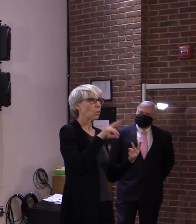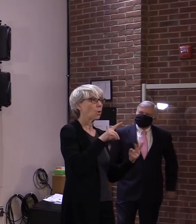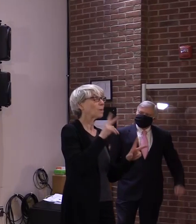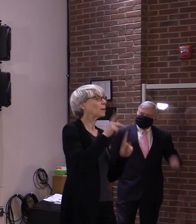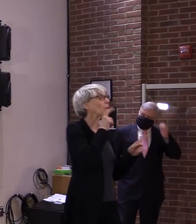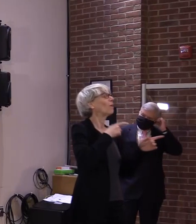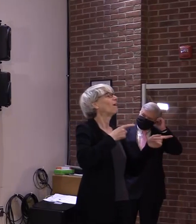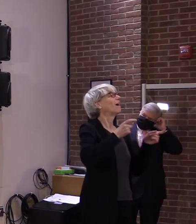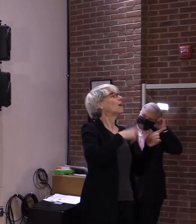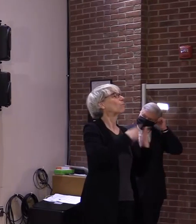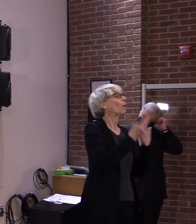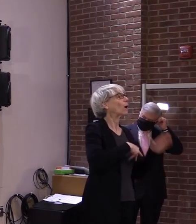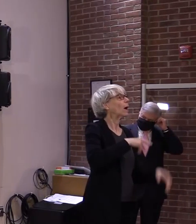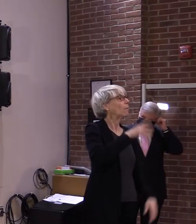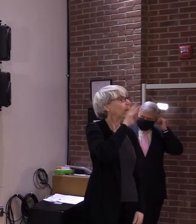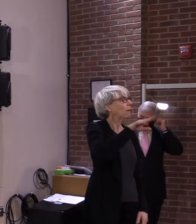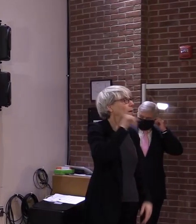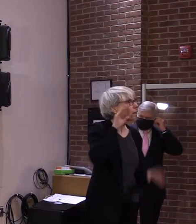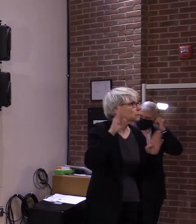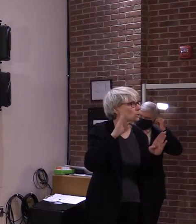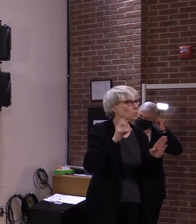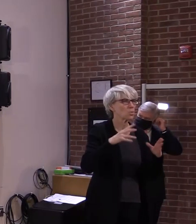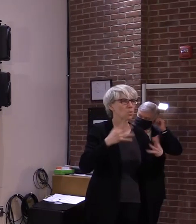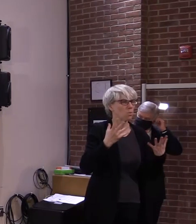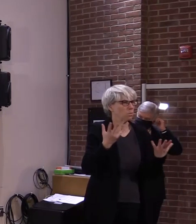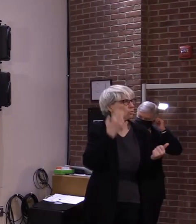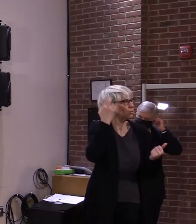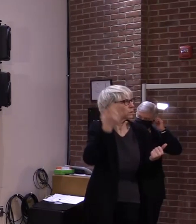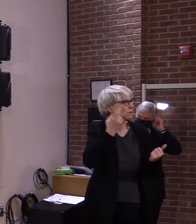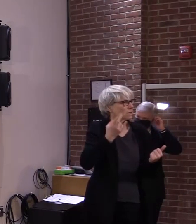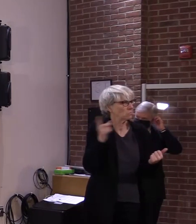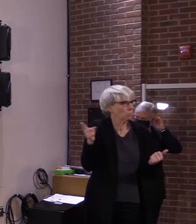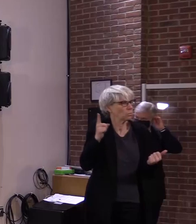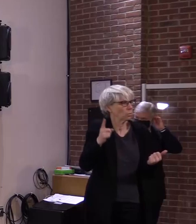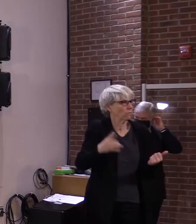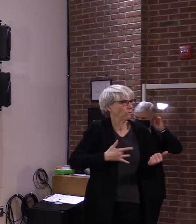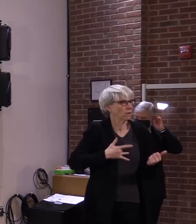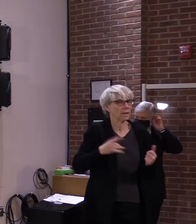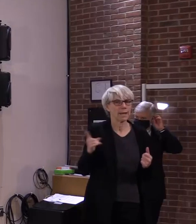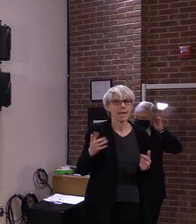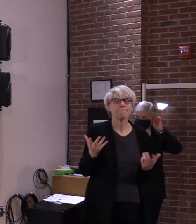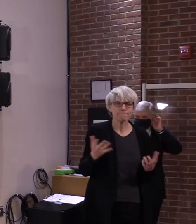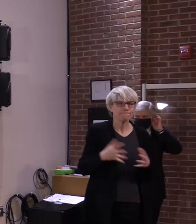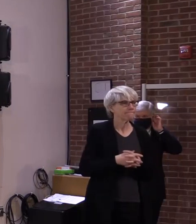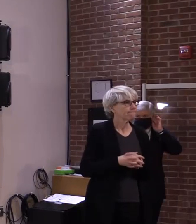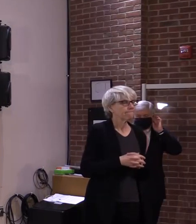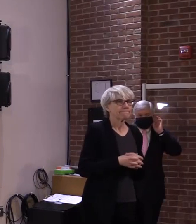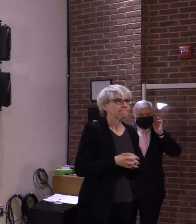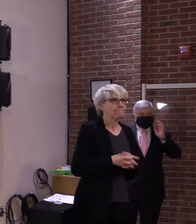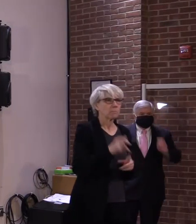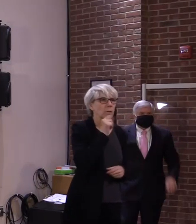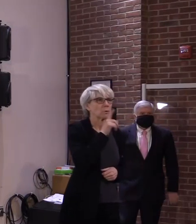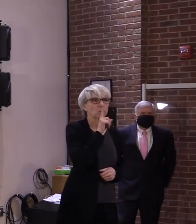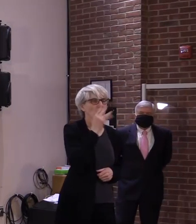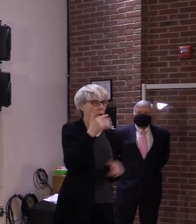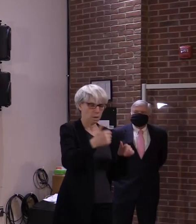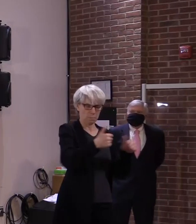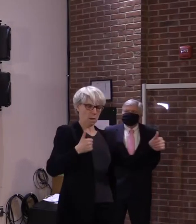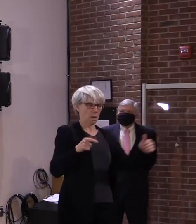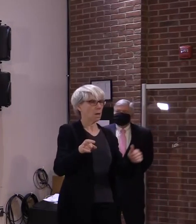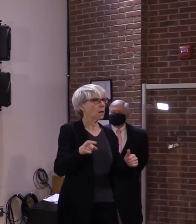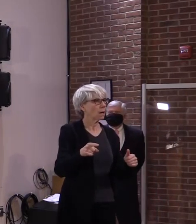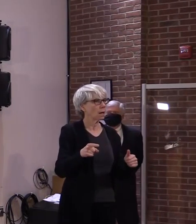what do we see here as far as that goes? Yeah, so, you know, I can't say that we know the reason or reasons, but